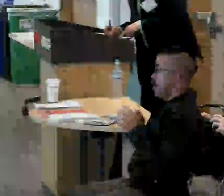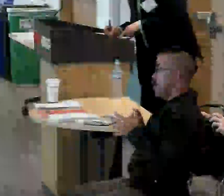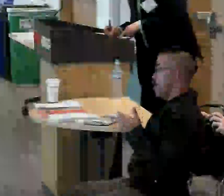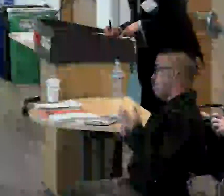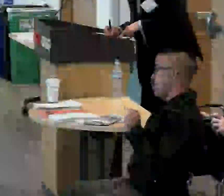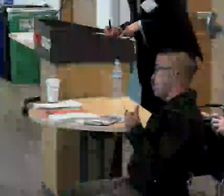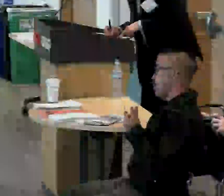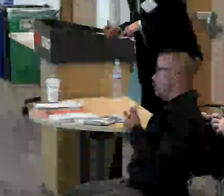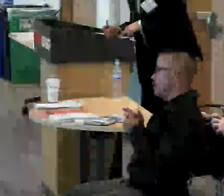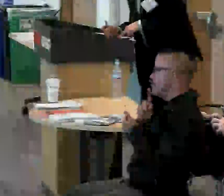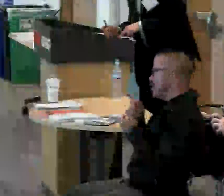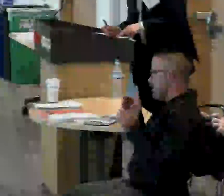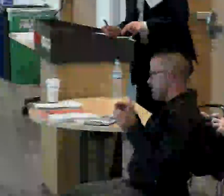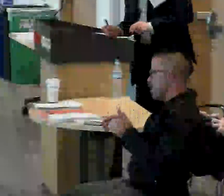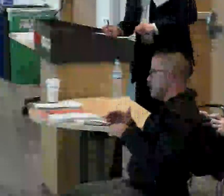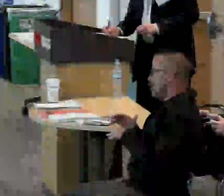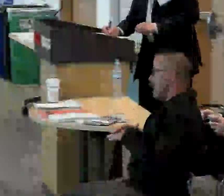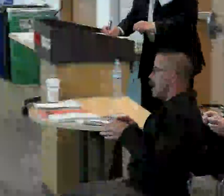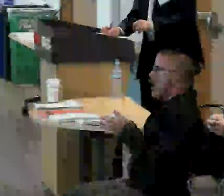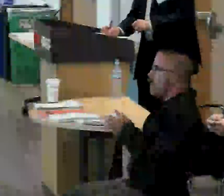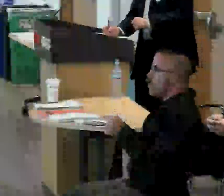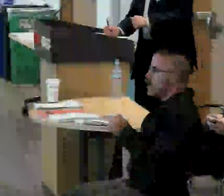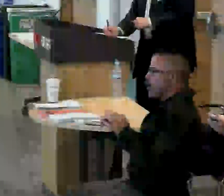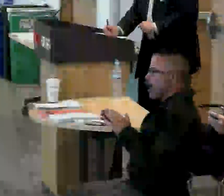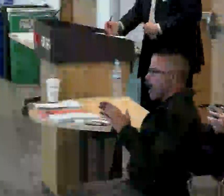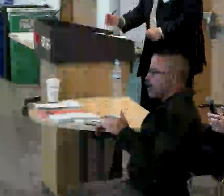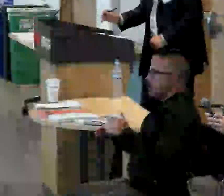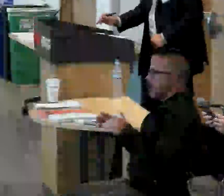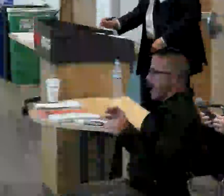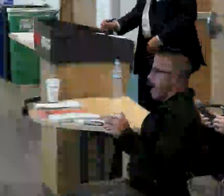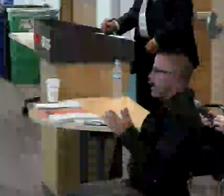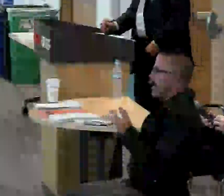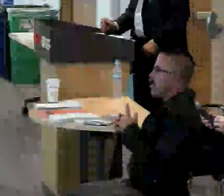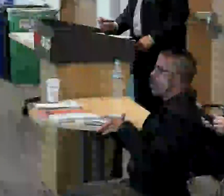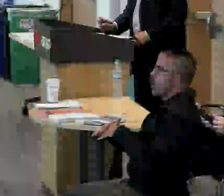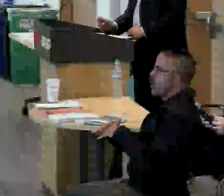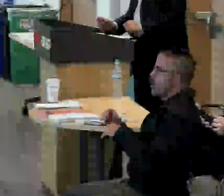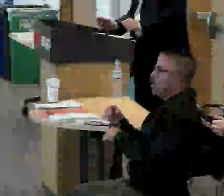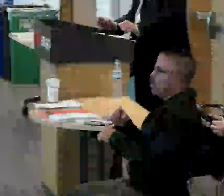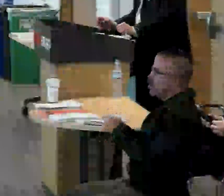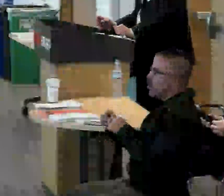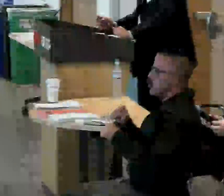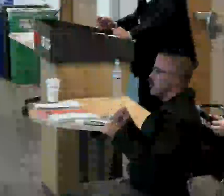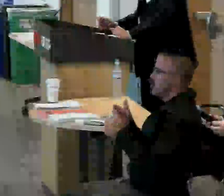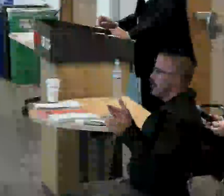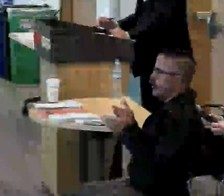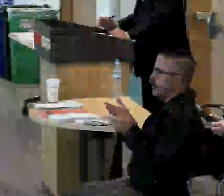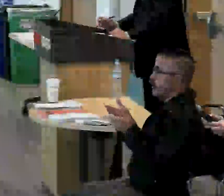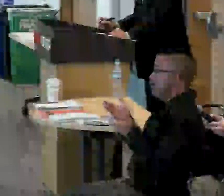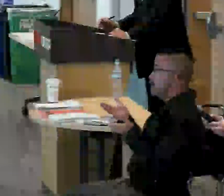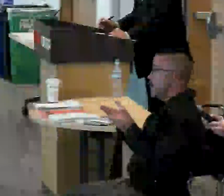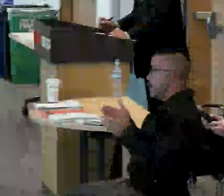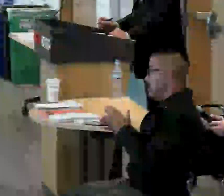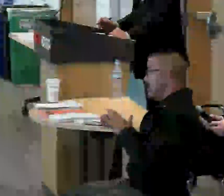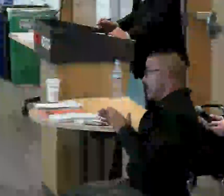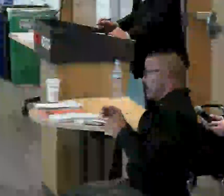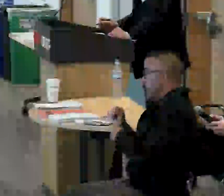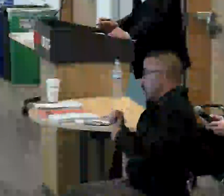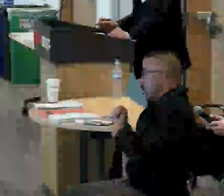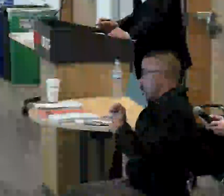affordable housing and integrated social services, be they workforce development,